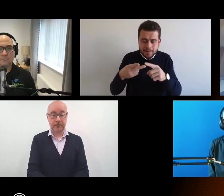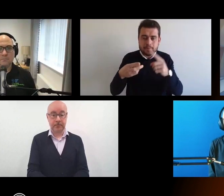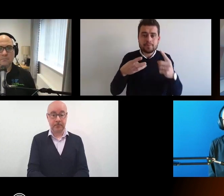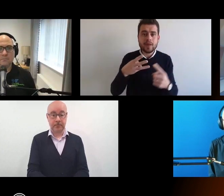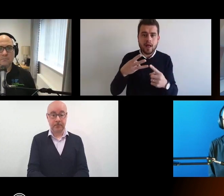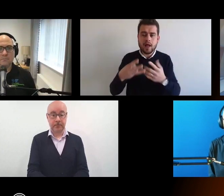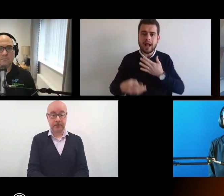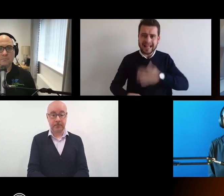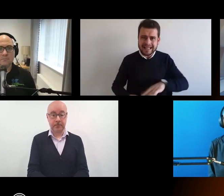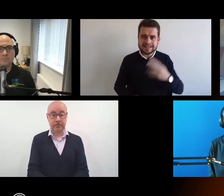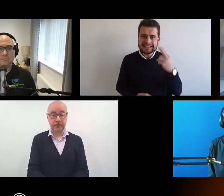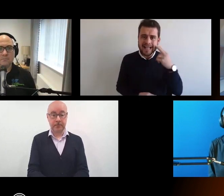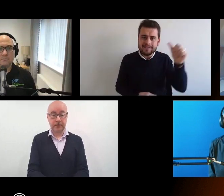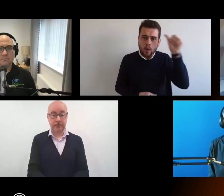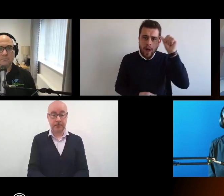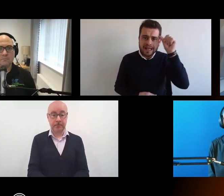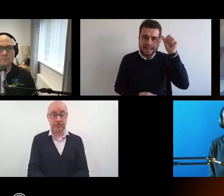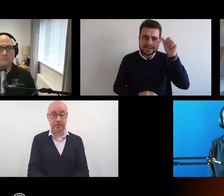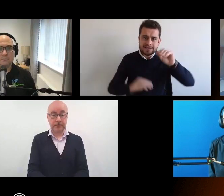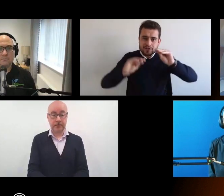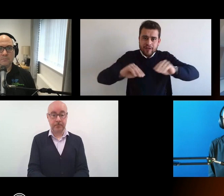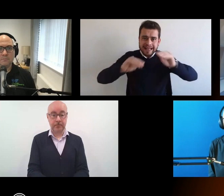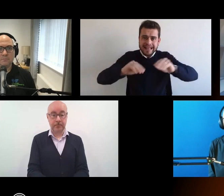You need to provide this.